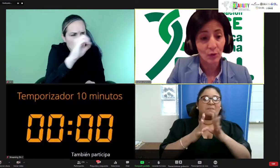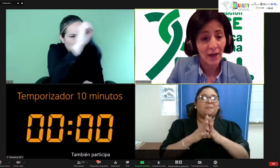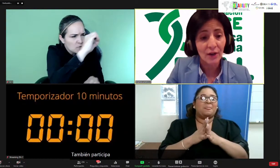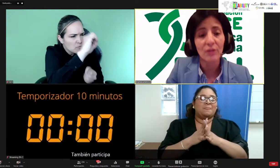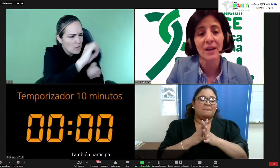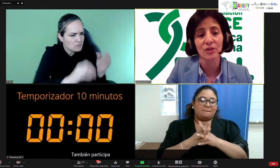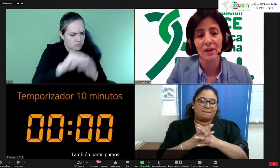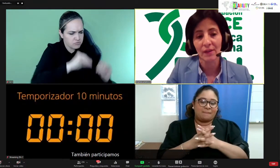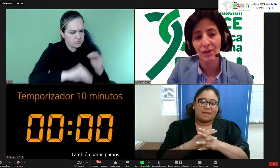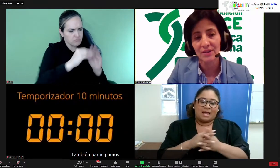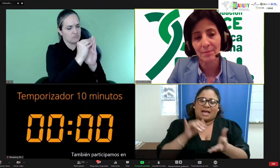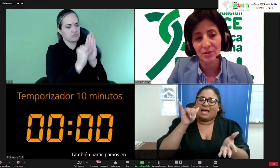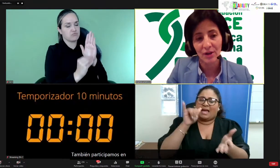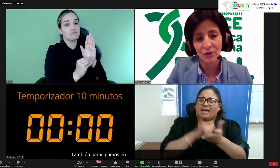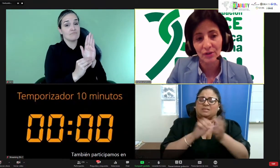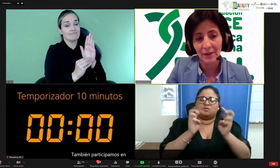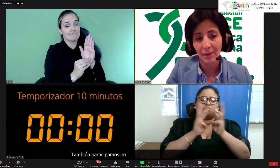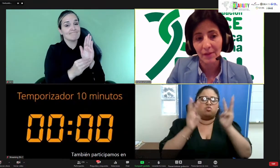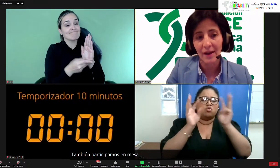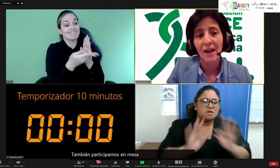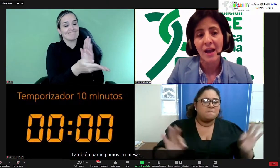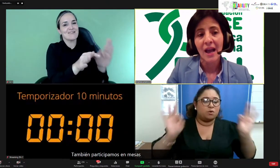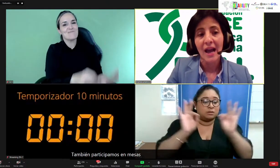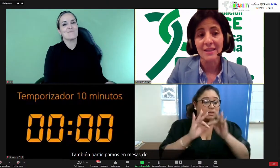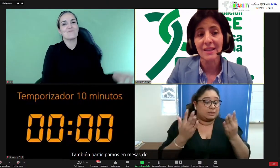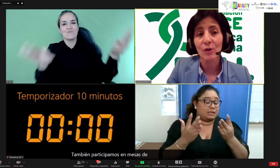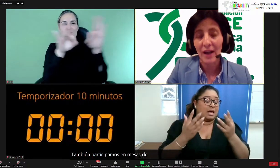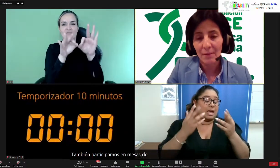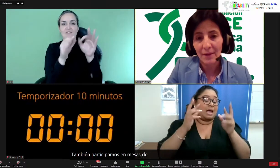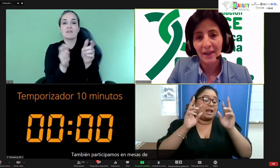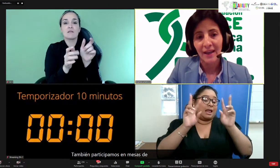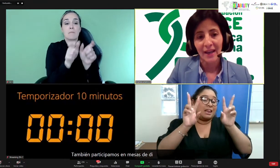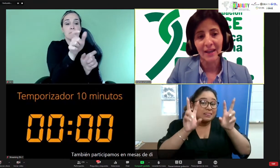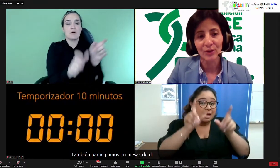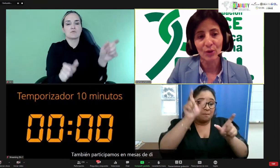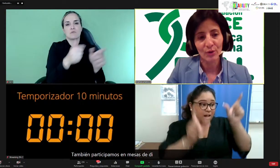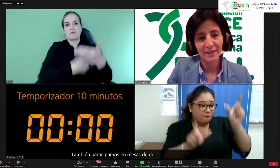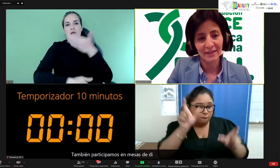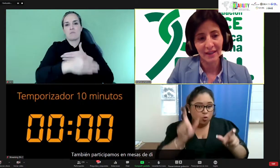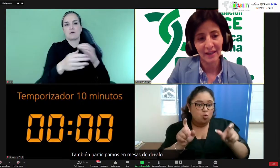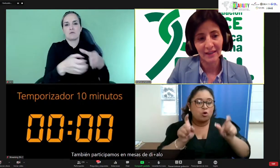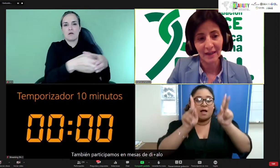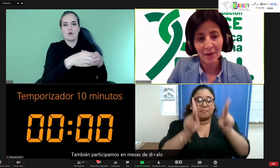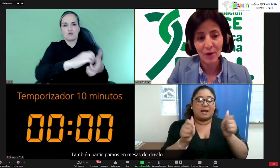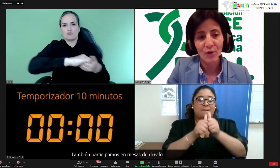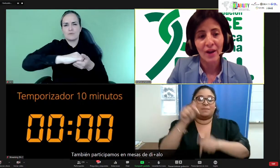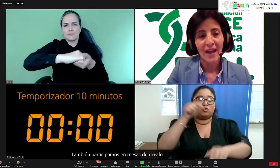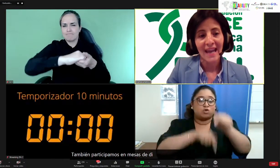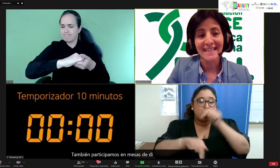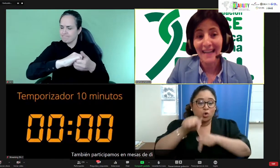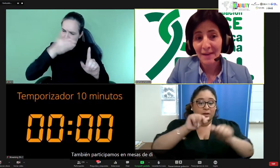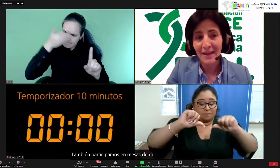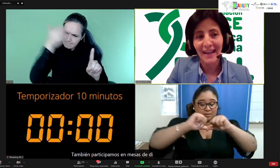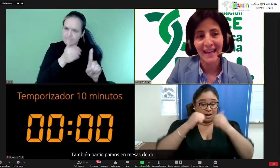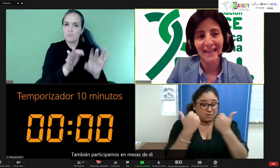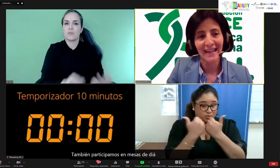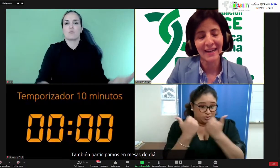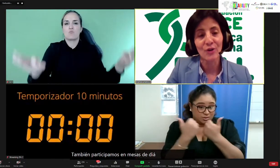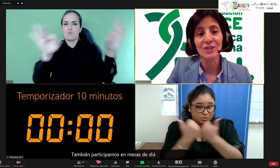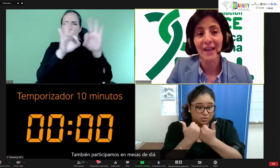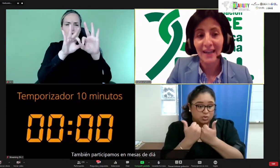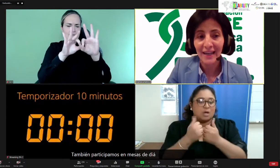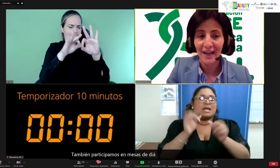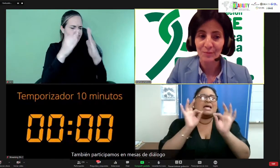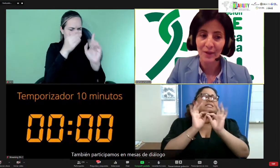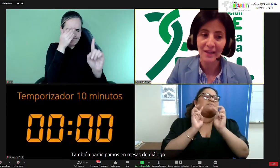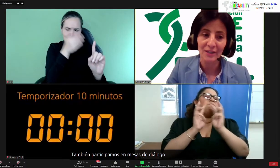for implementing this so the role of persons with disabilities has been key in all of this